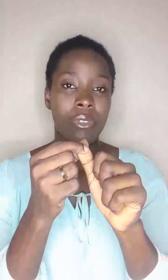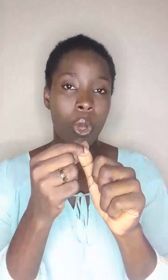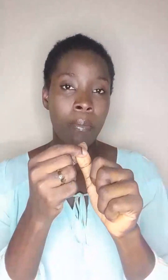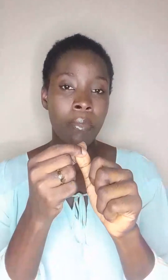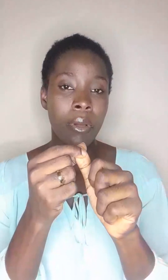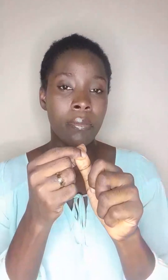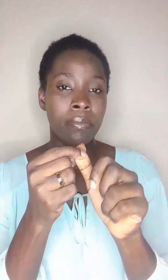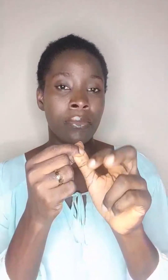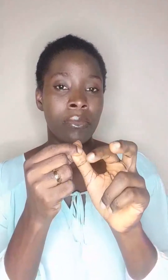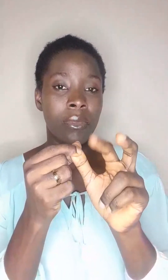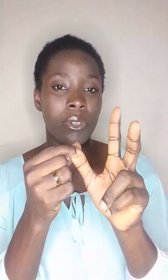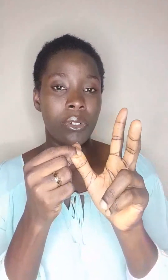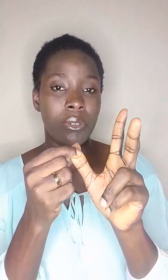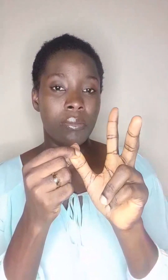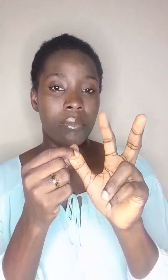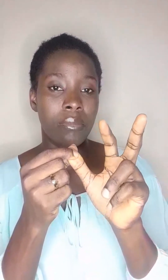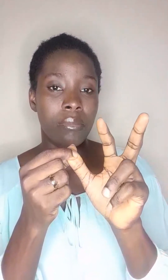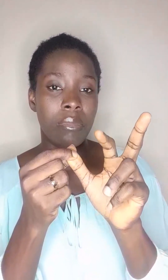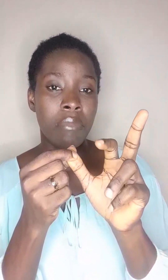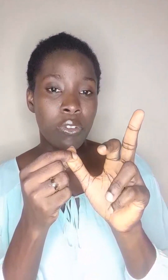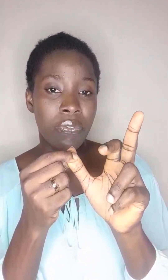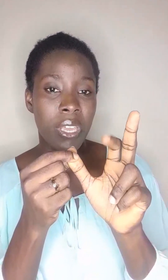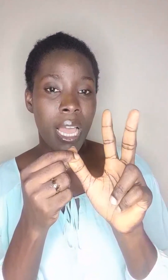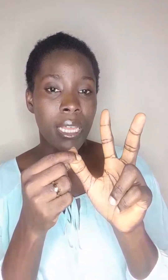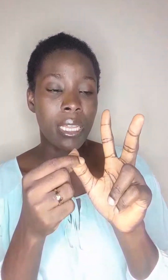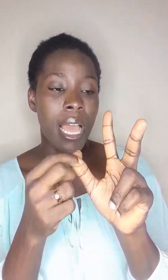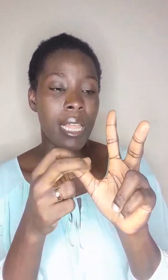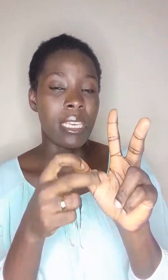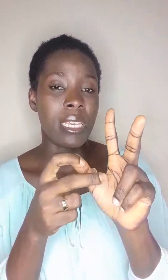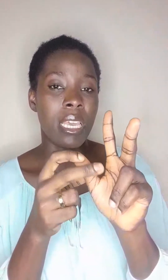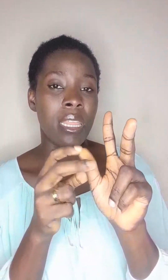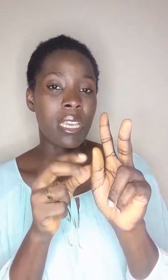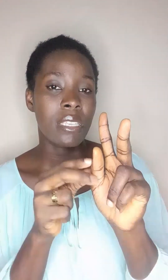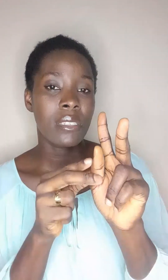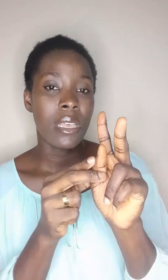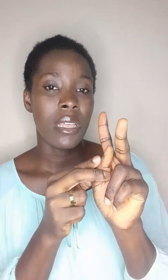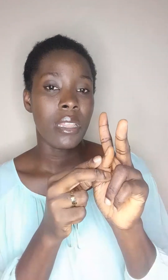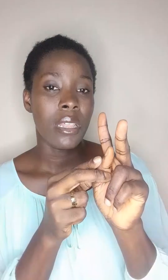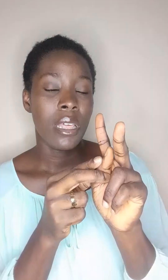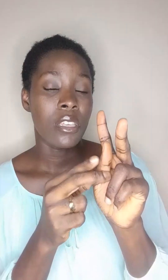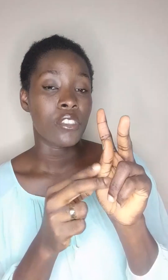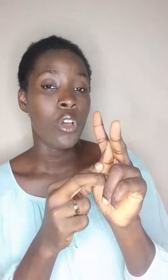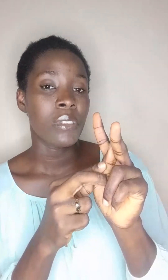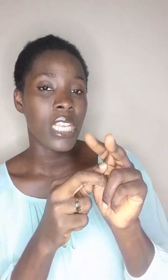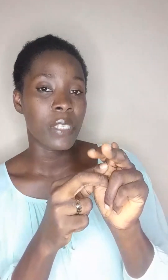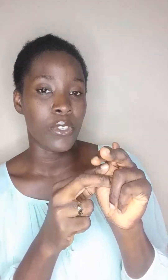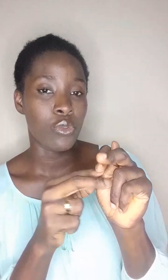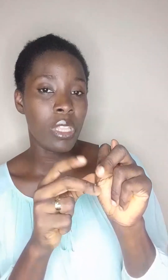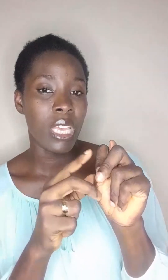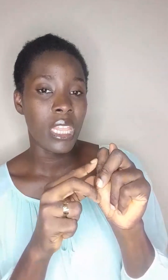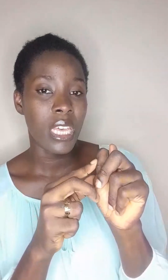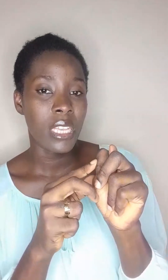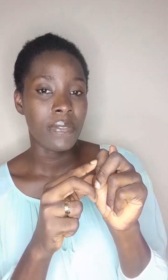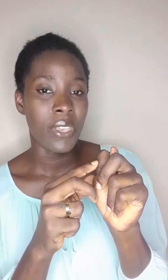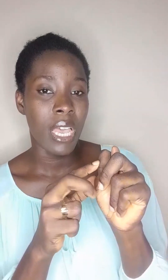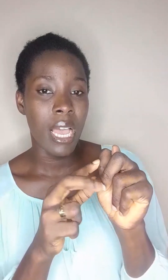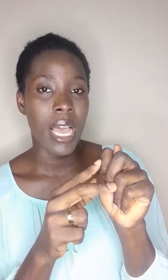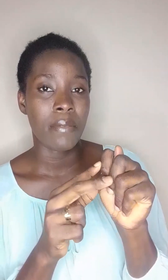thumb, the middle finger, and the index. The thumb stays between the index finger and the middle